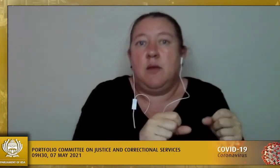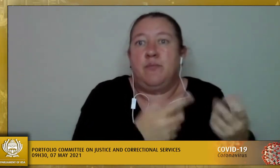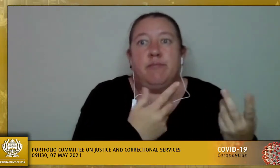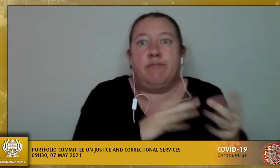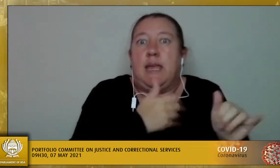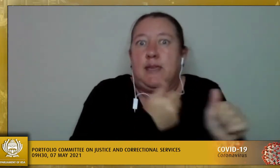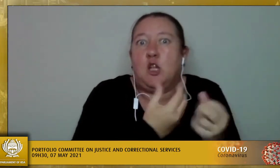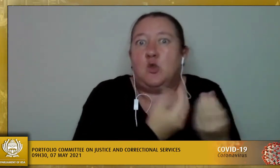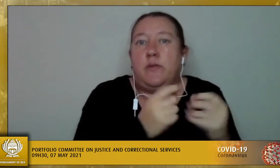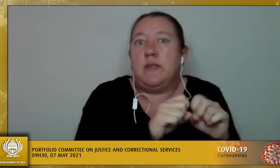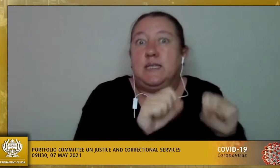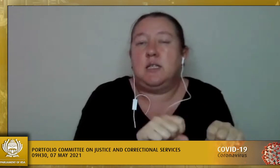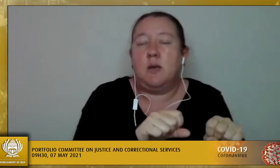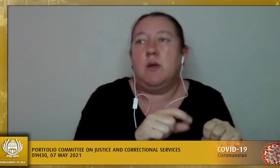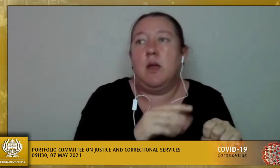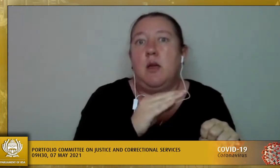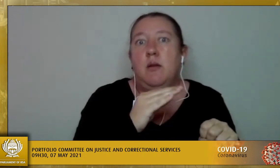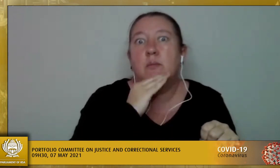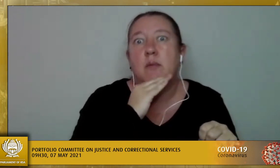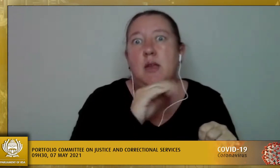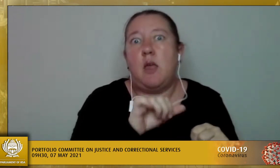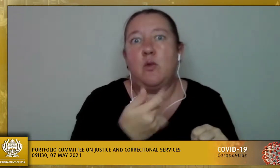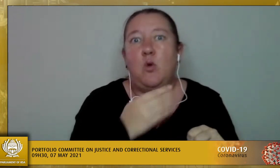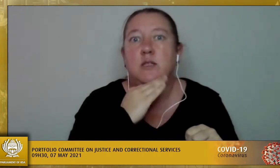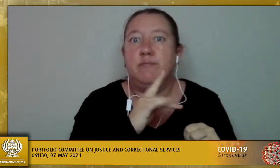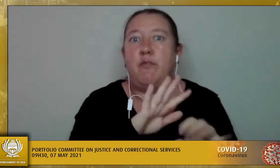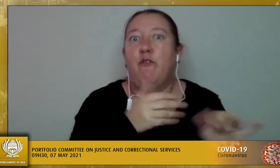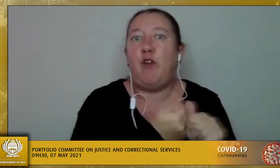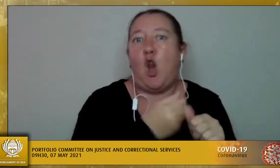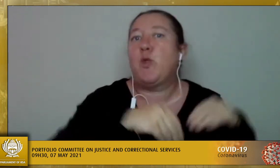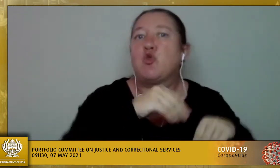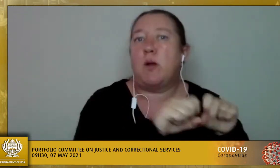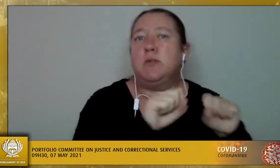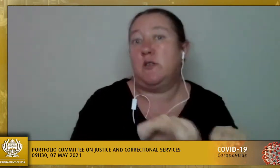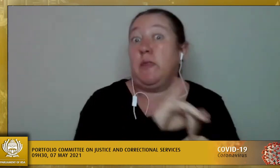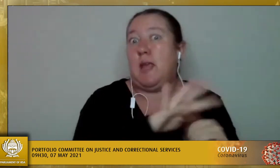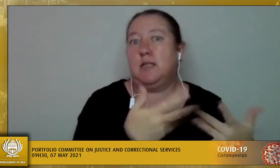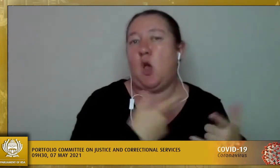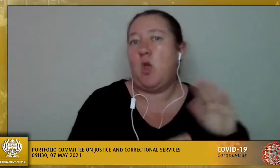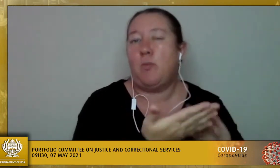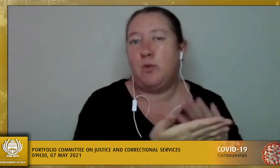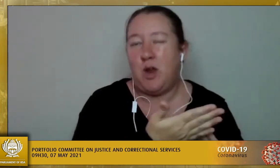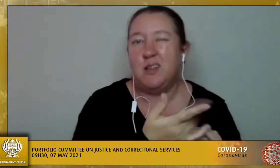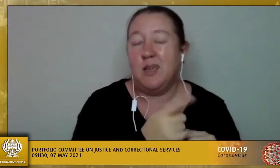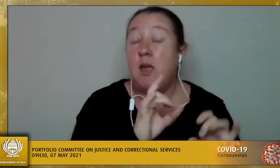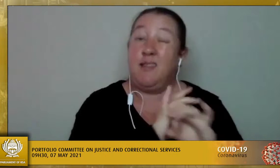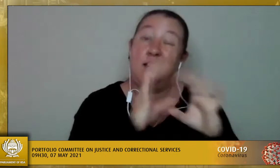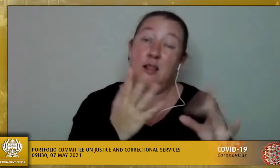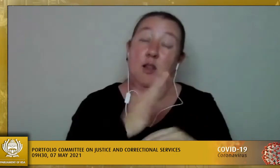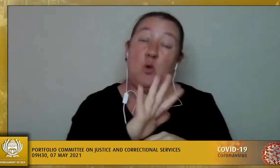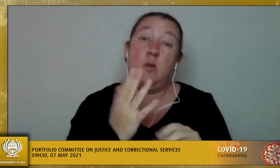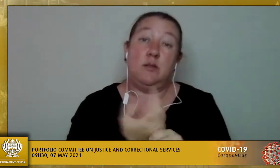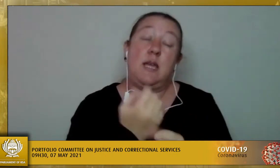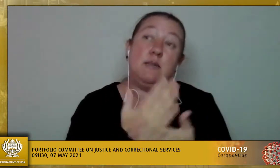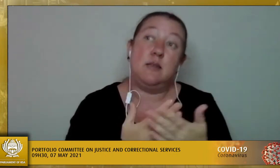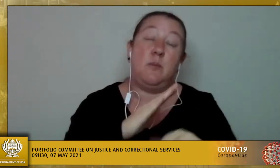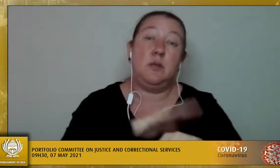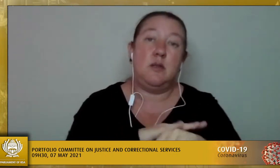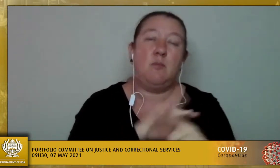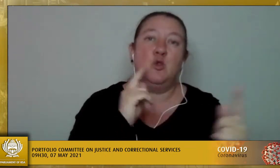I.E get with the corrupt system that is how we operate and clearly this will take some time to change